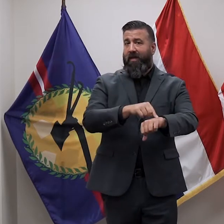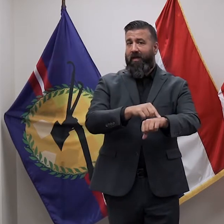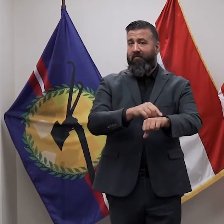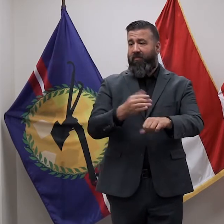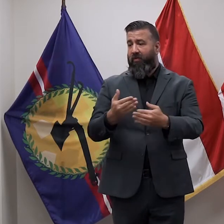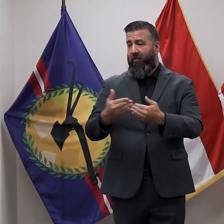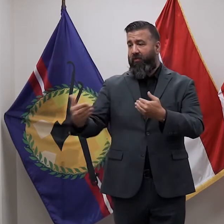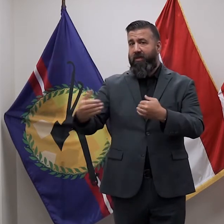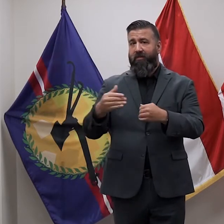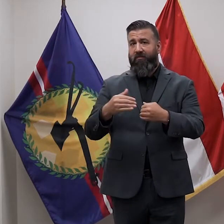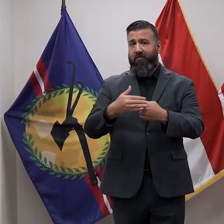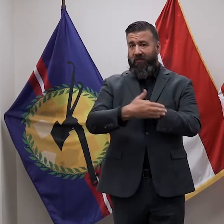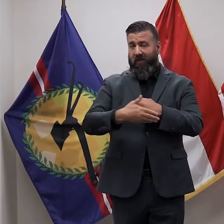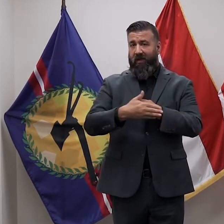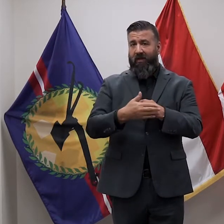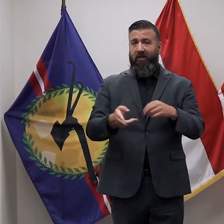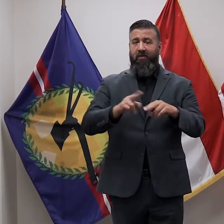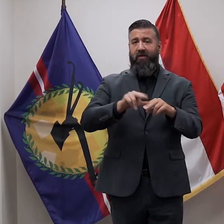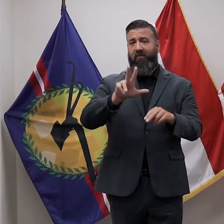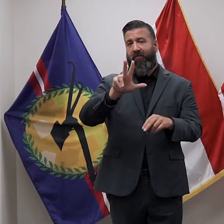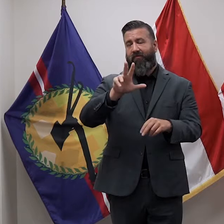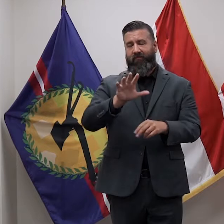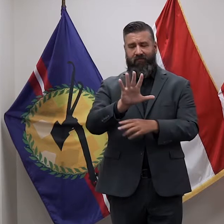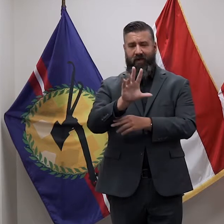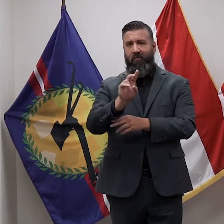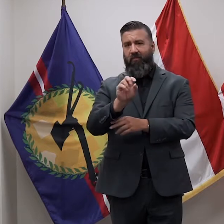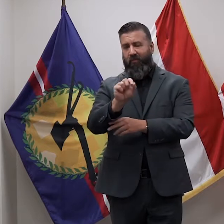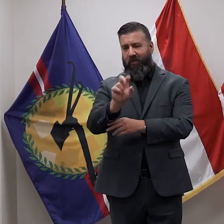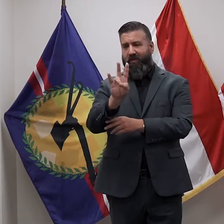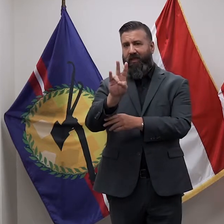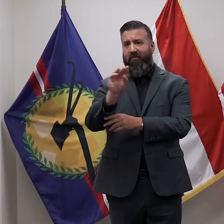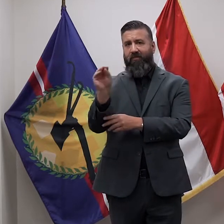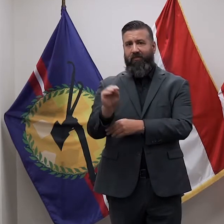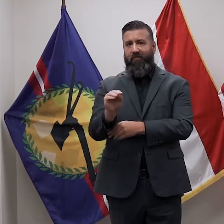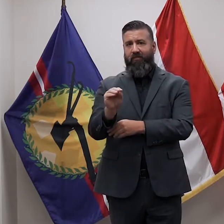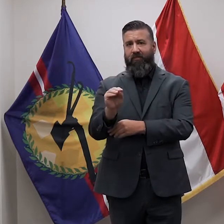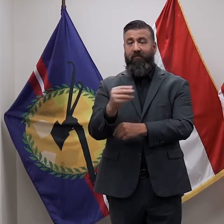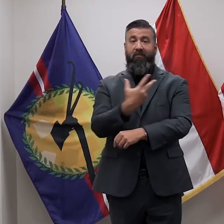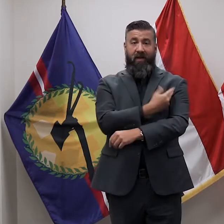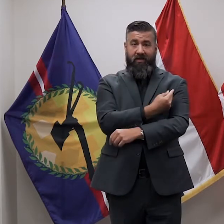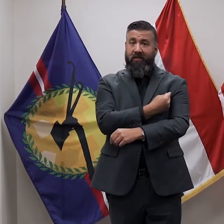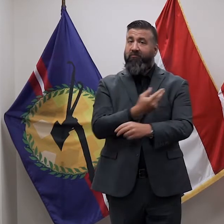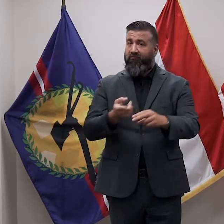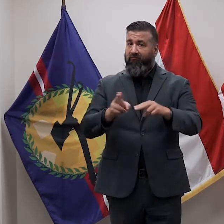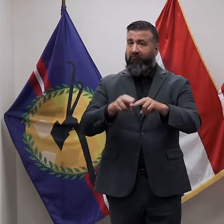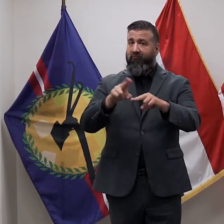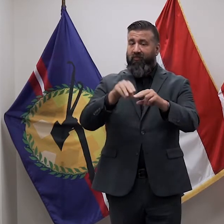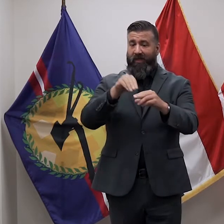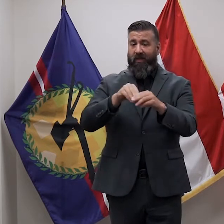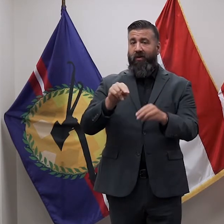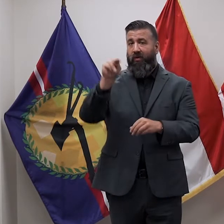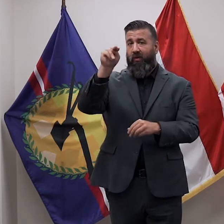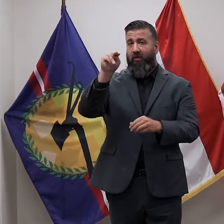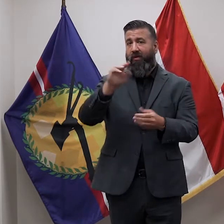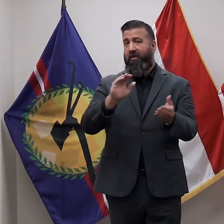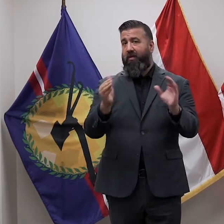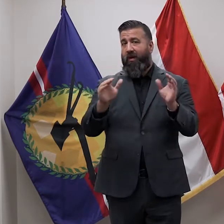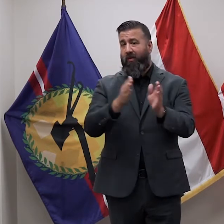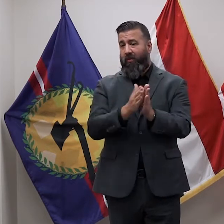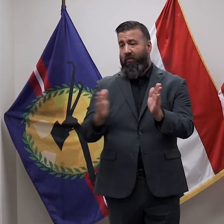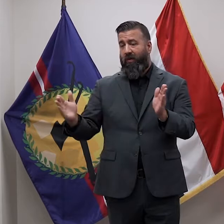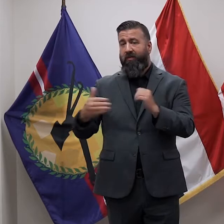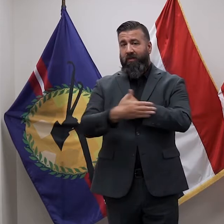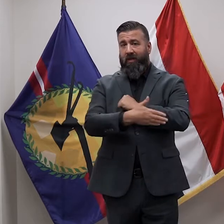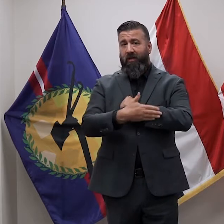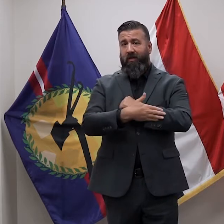at 5.7%. So vaccine uptake is happening faster in inner North County than it is across the rest of the county.